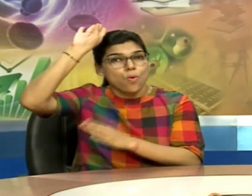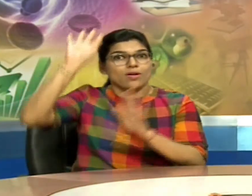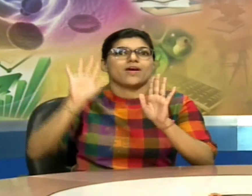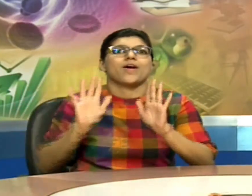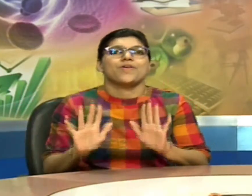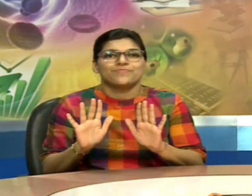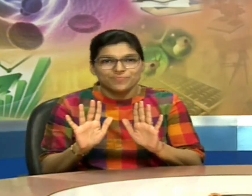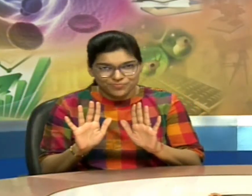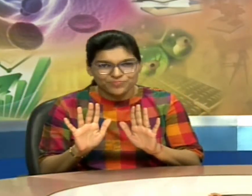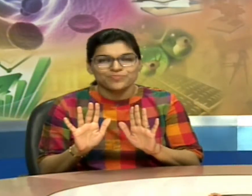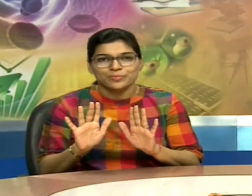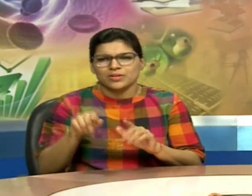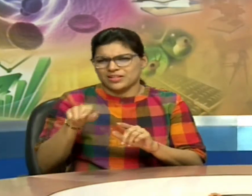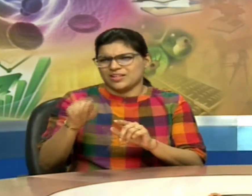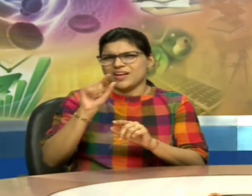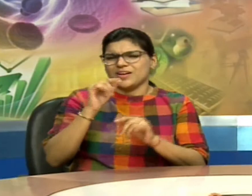So these are the natural things.